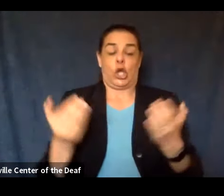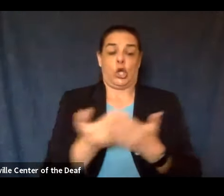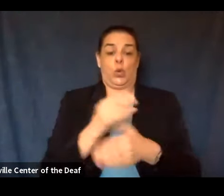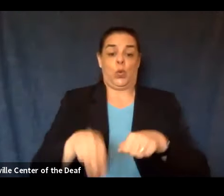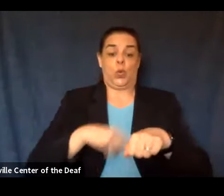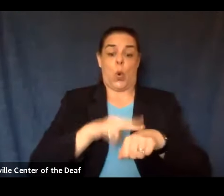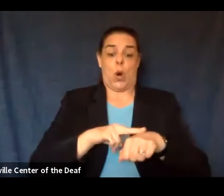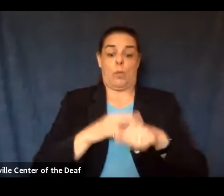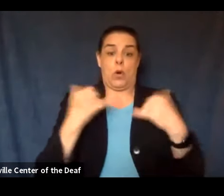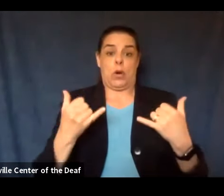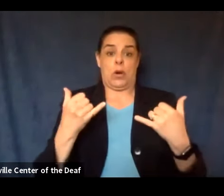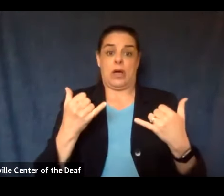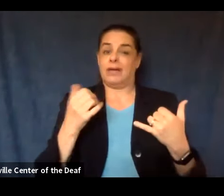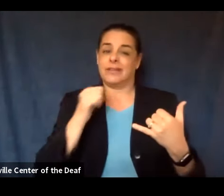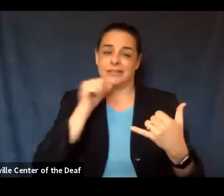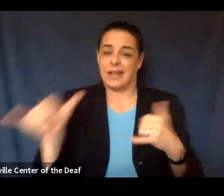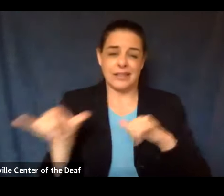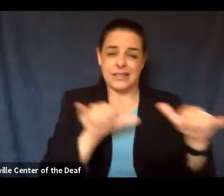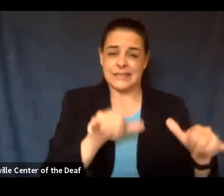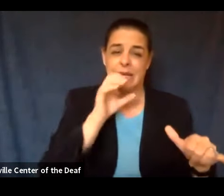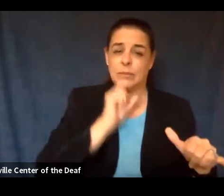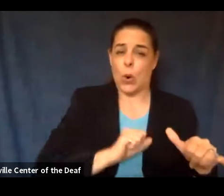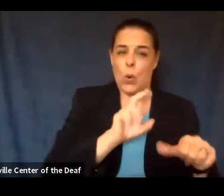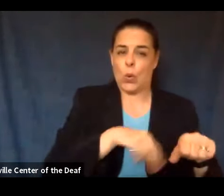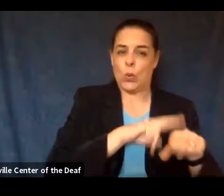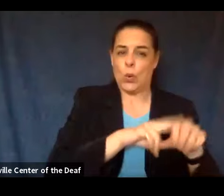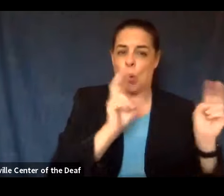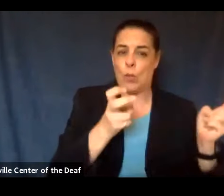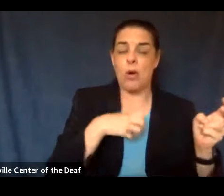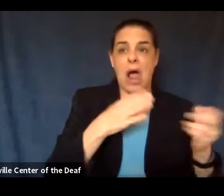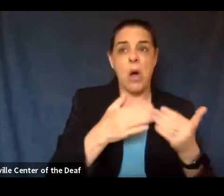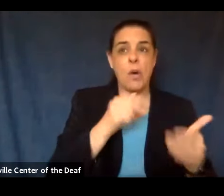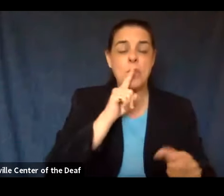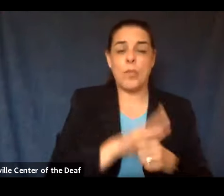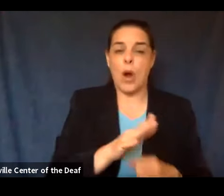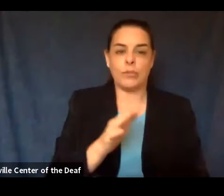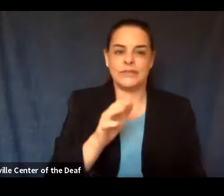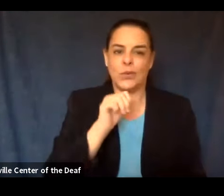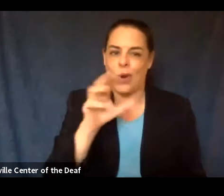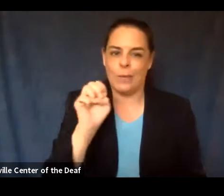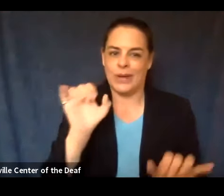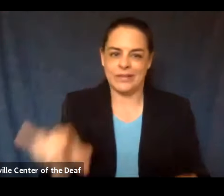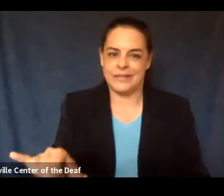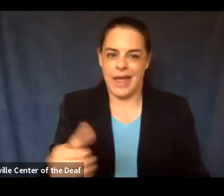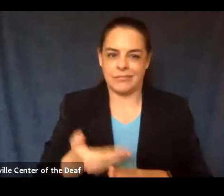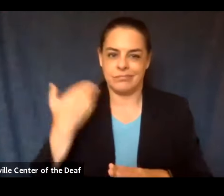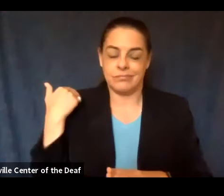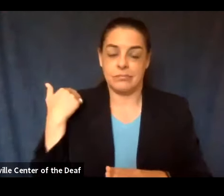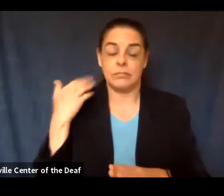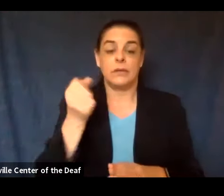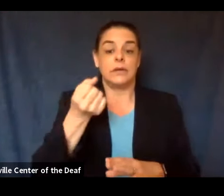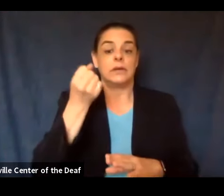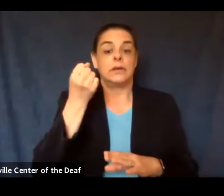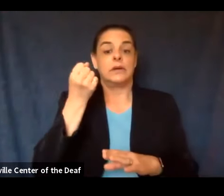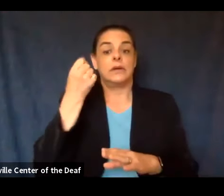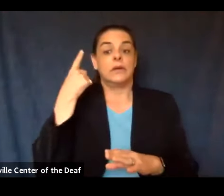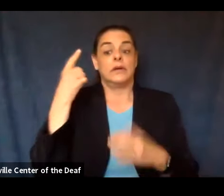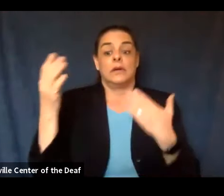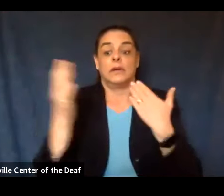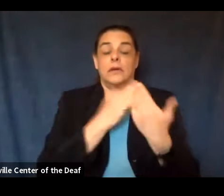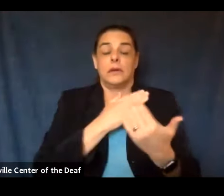look like the old normal, and I almost can guarantee that it won't. Despite everyone being impacted